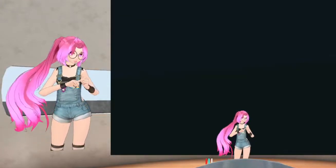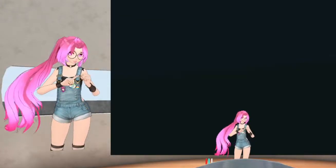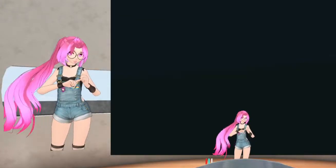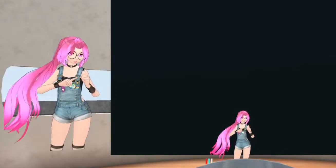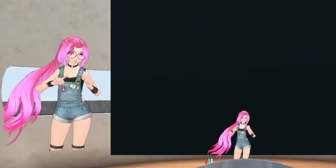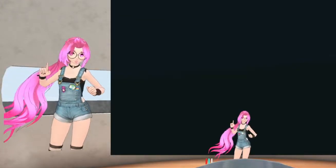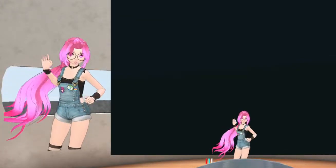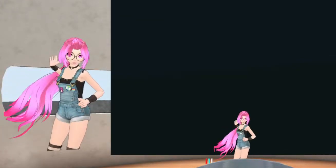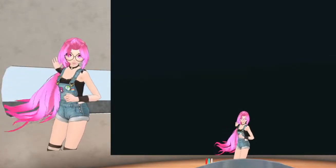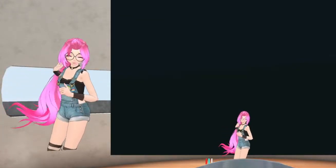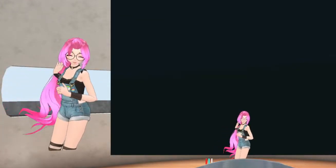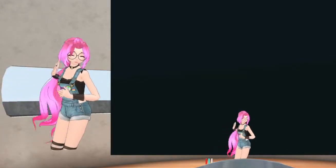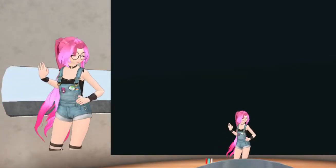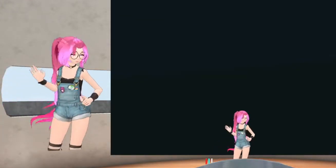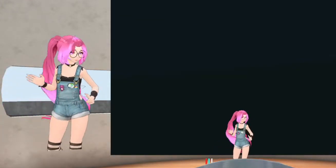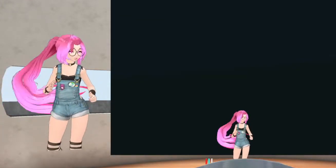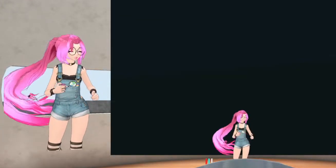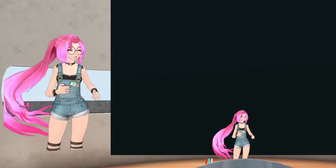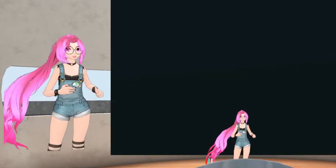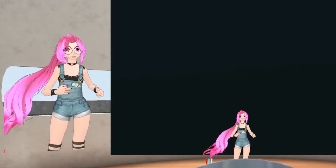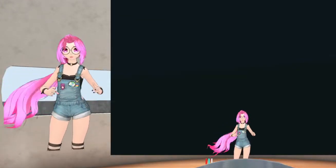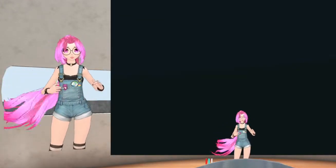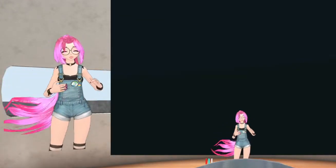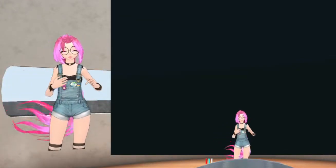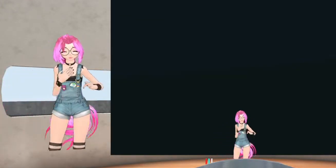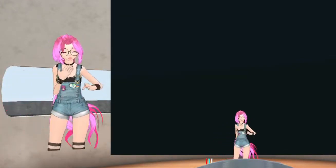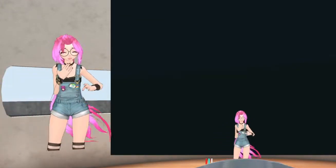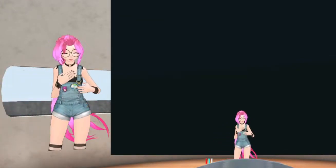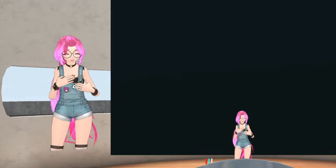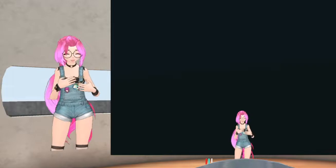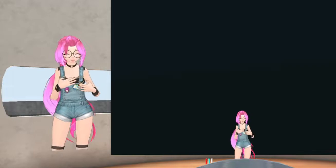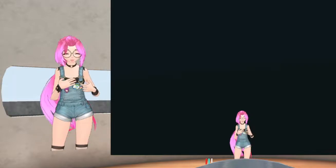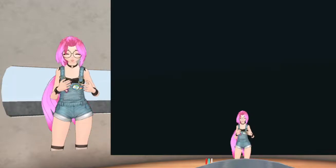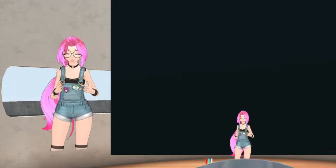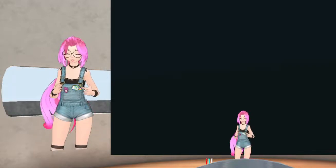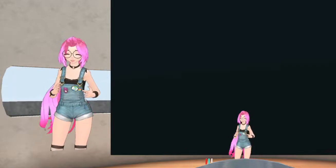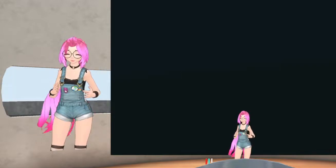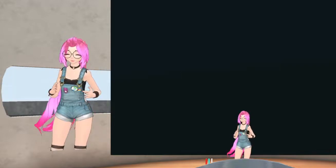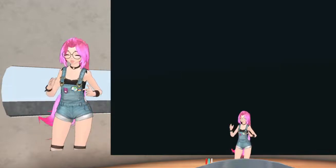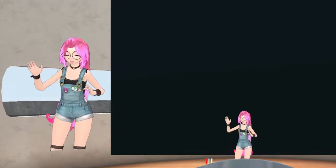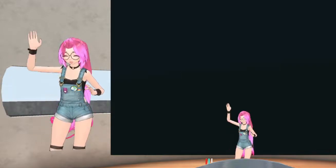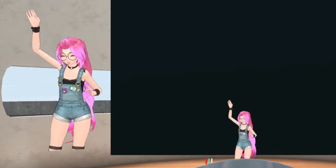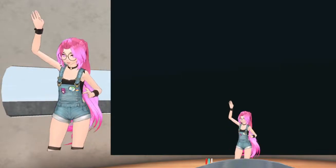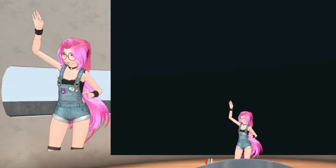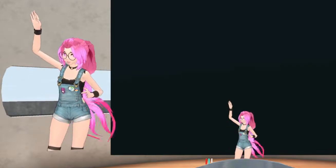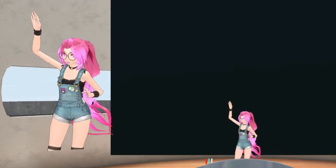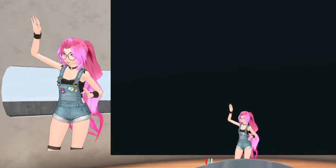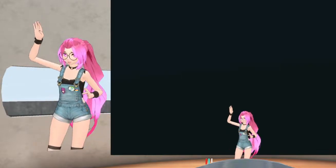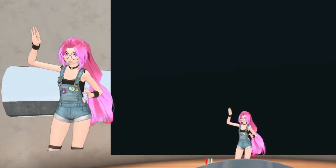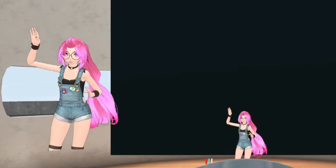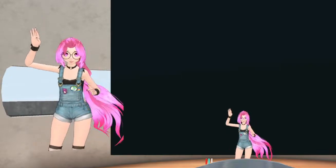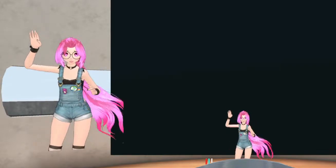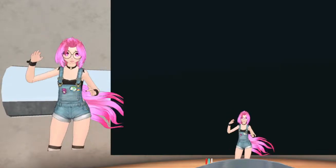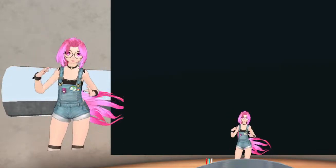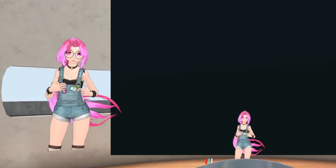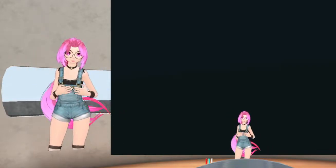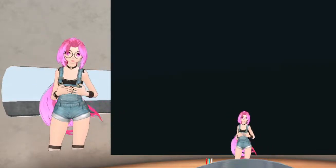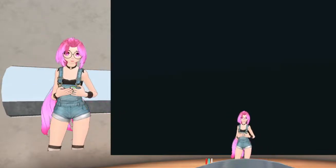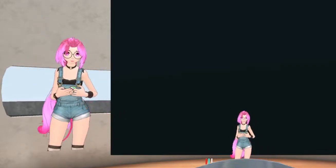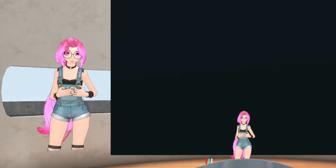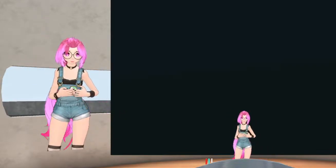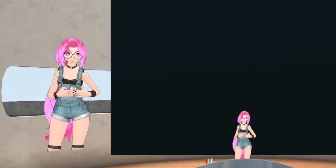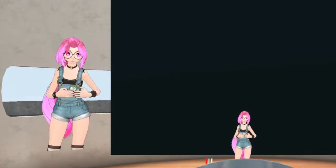pictures and some nice words here. But yeah, anyways, I want to see a show of hands.